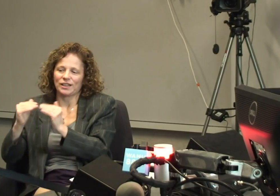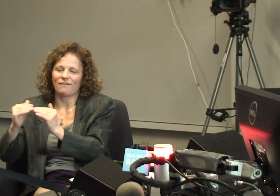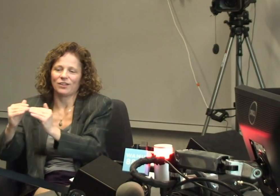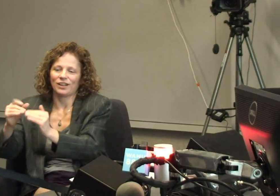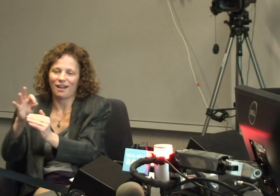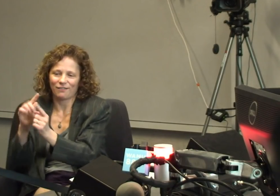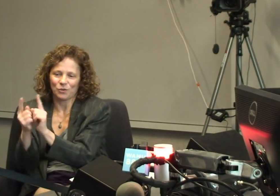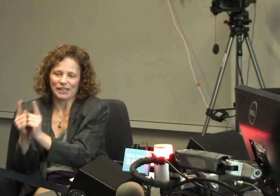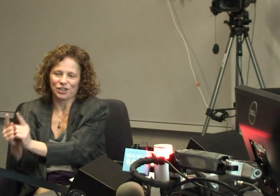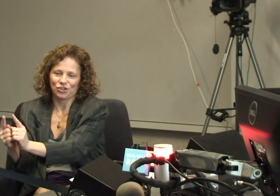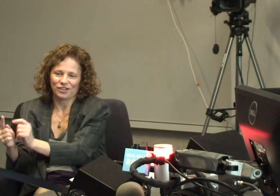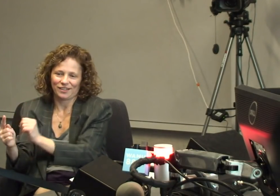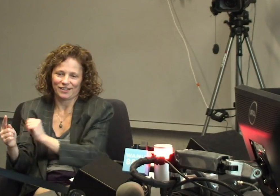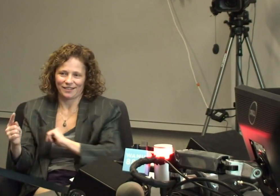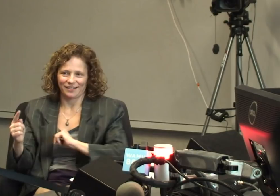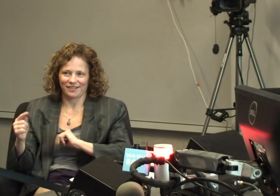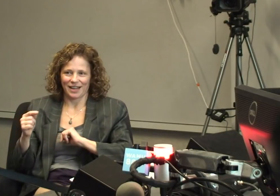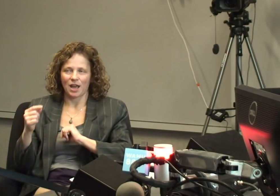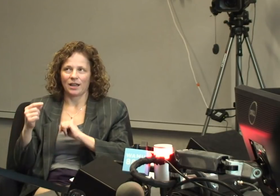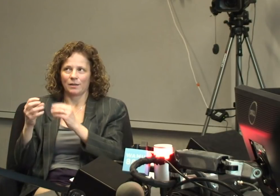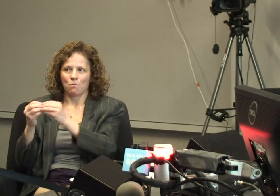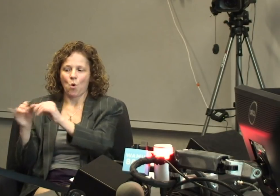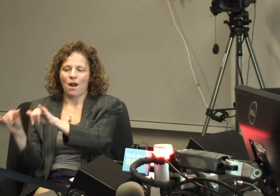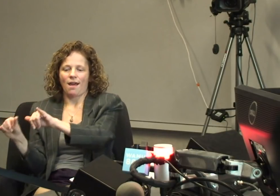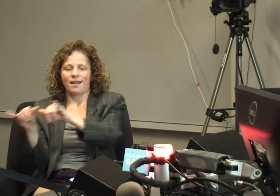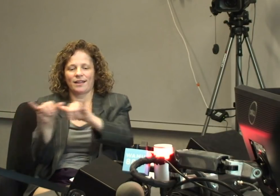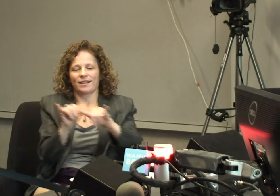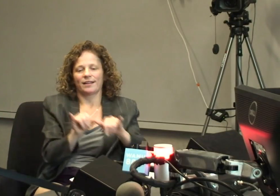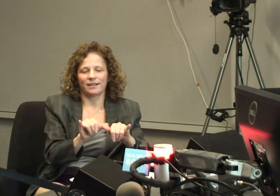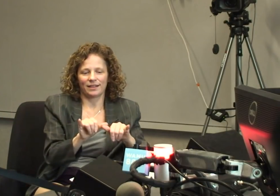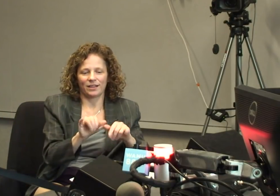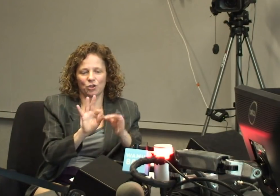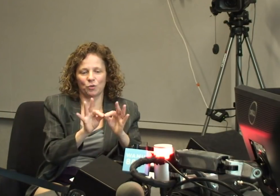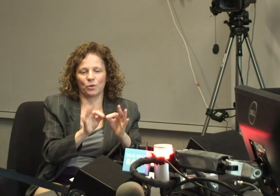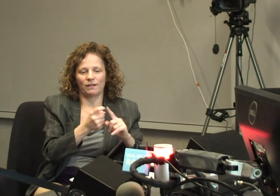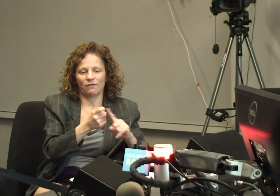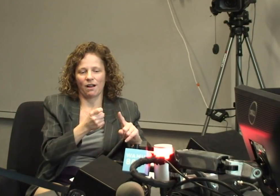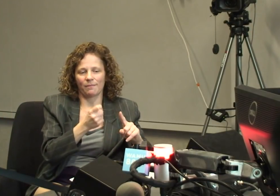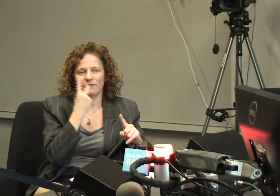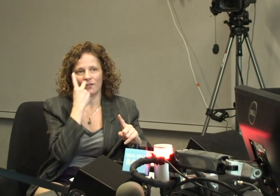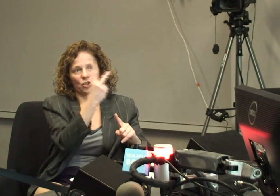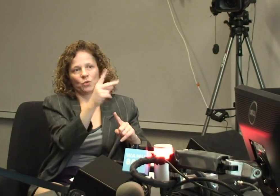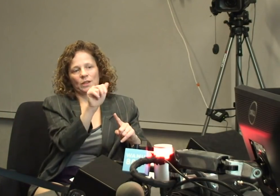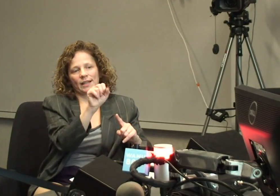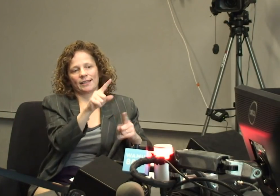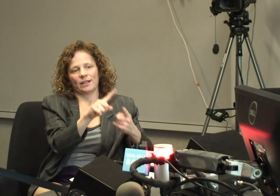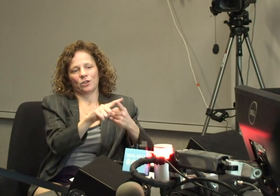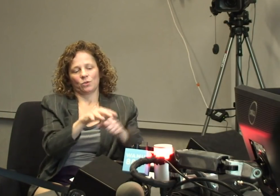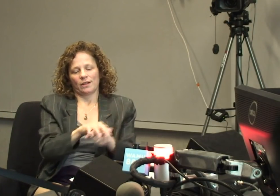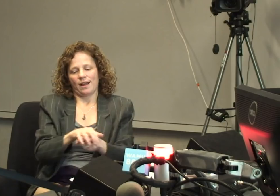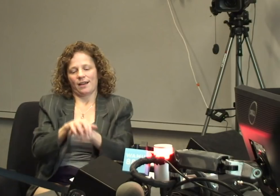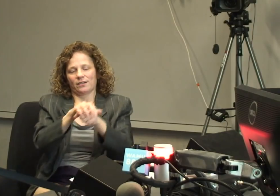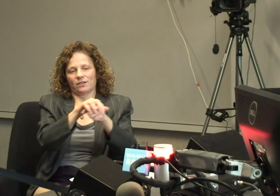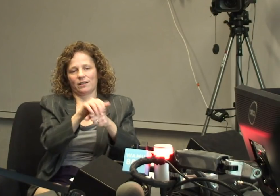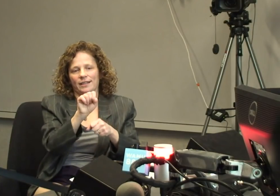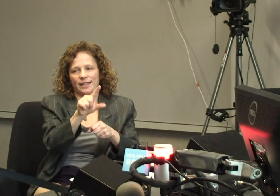more on a phonological level and you're providing a translation and in that level. So it's a bit different from looking at an interpretation